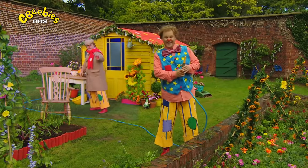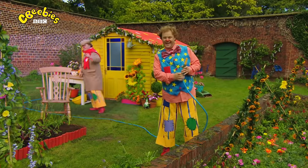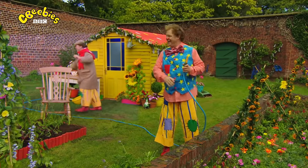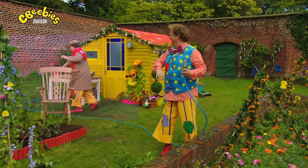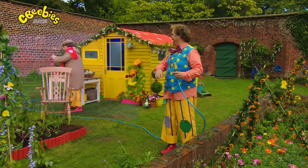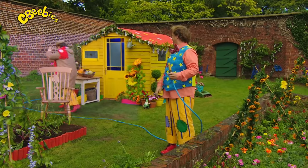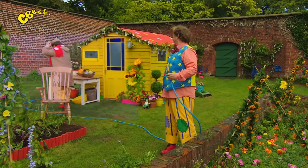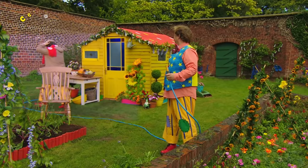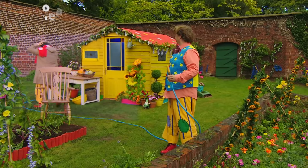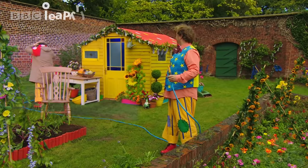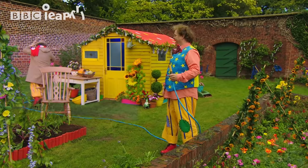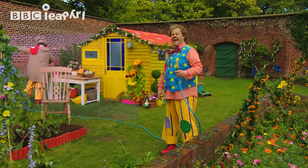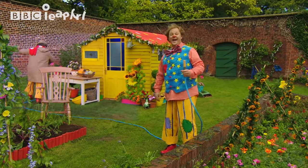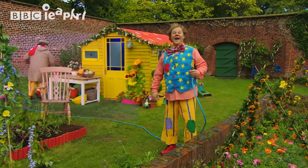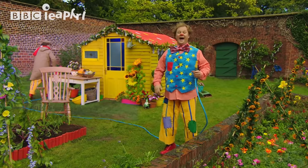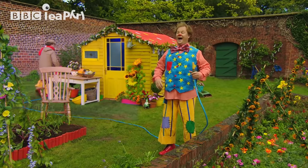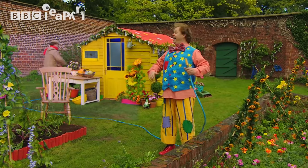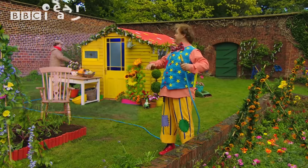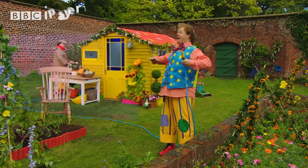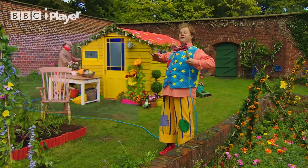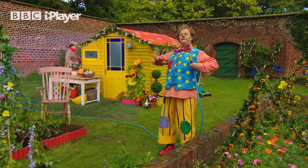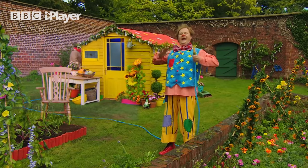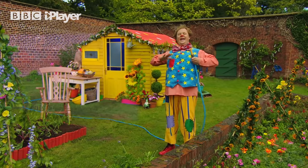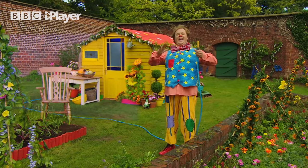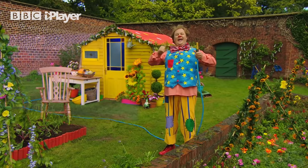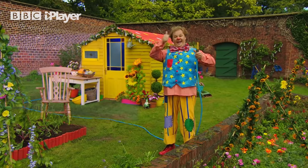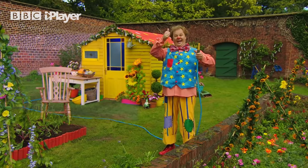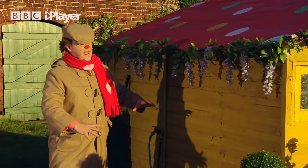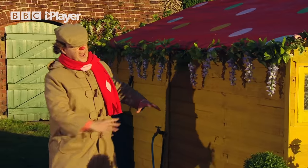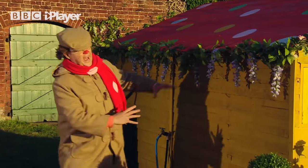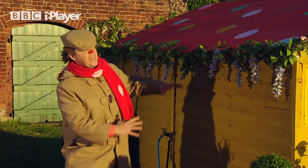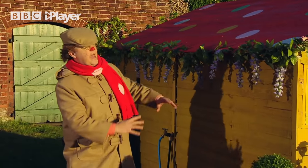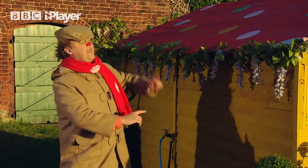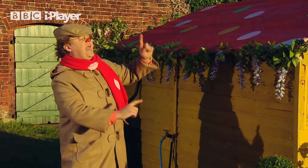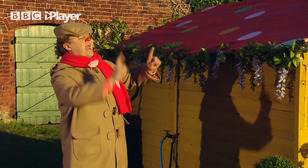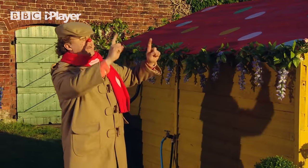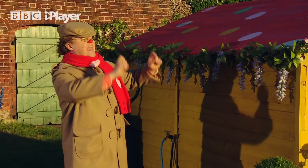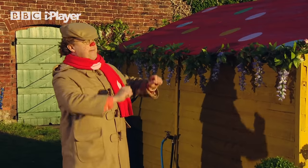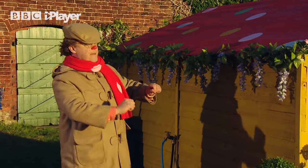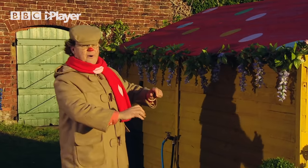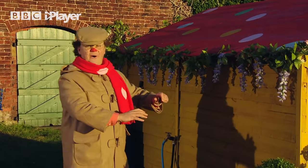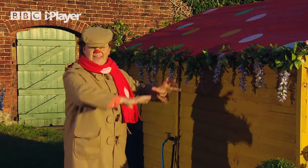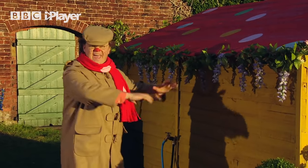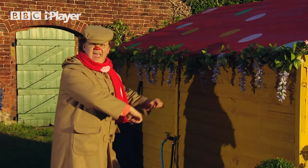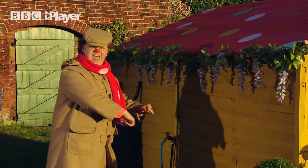maybe a minute up ready yep here it comes a boy